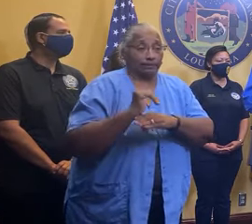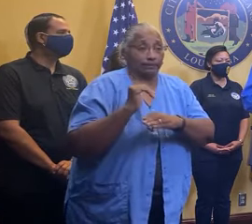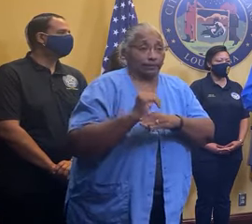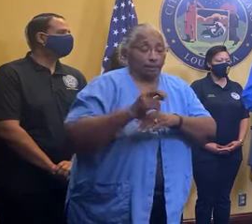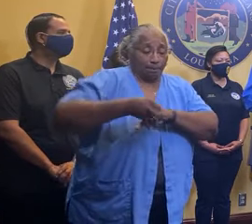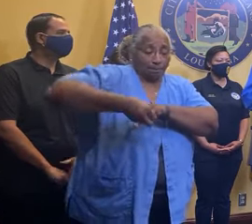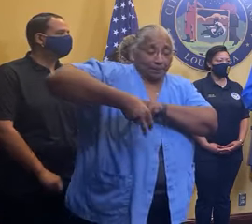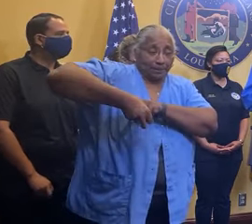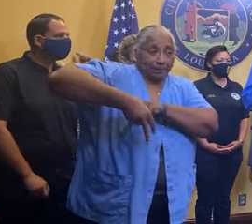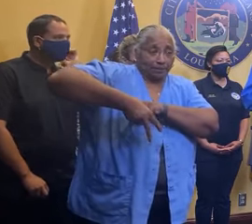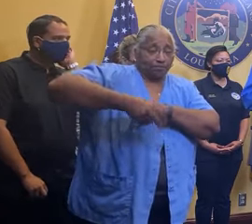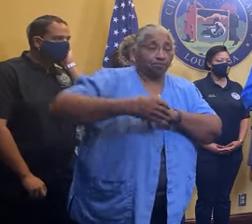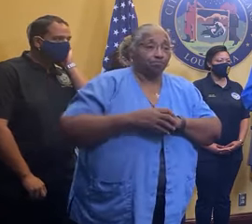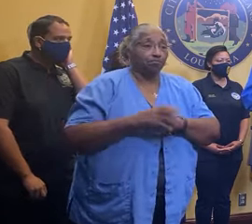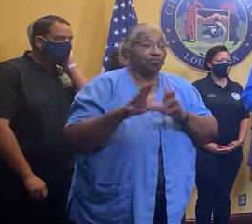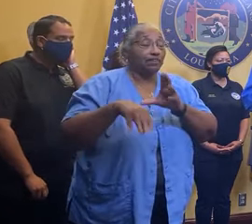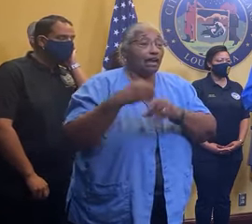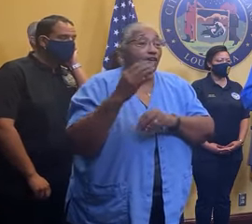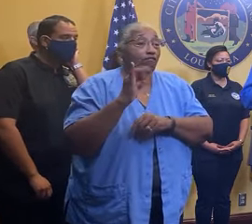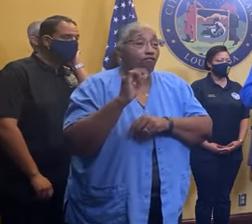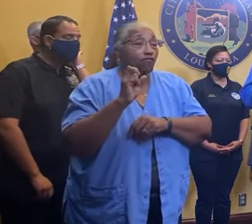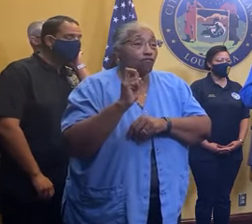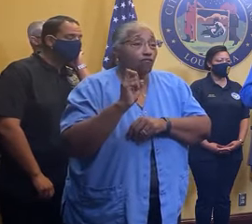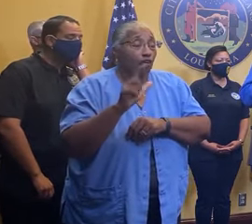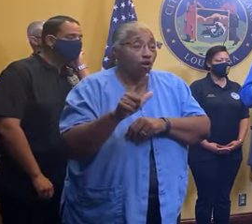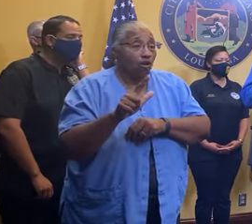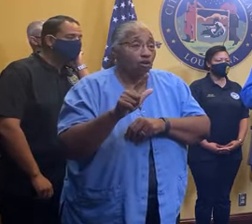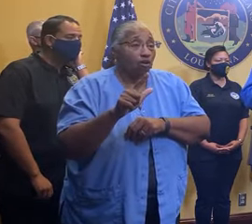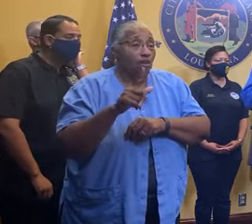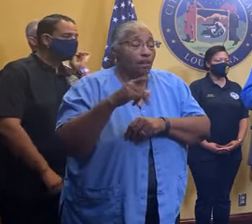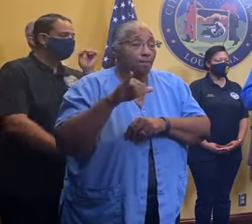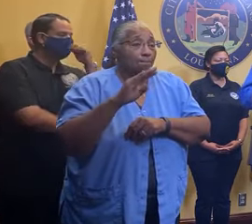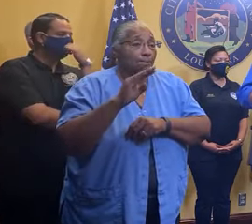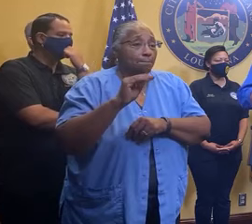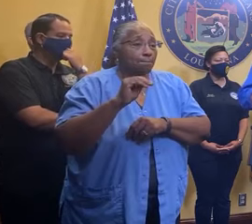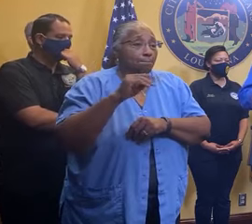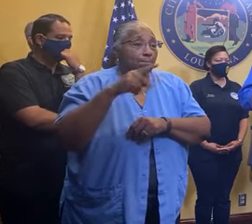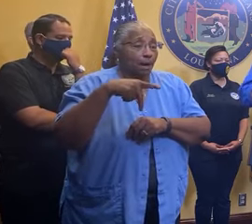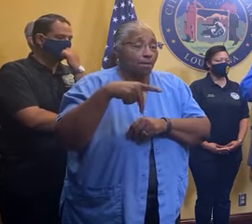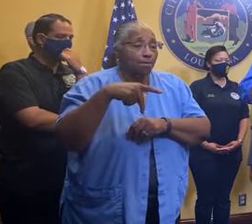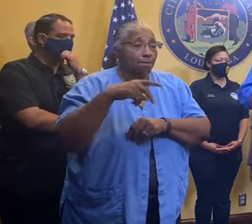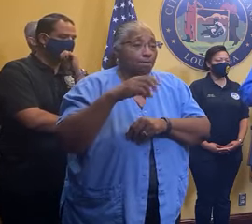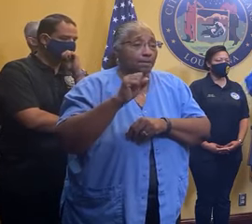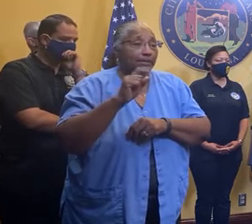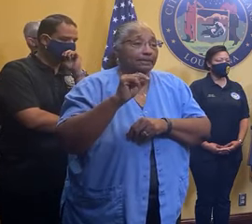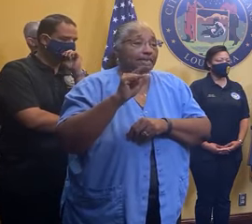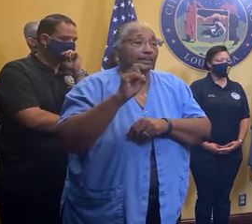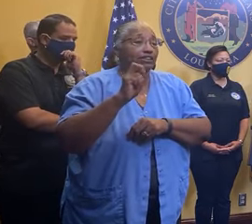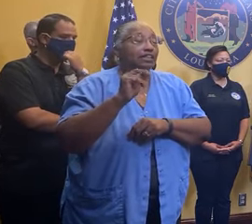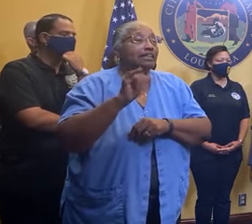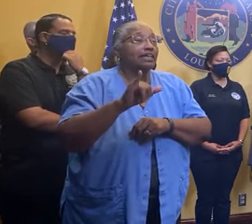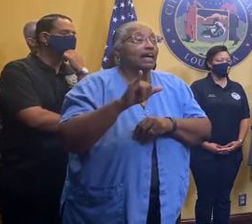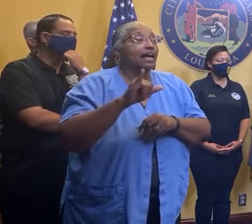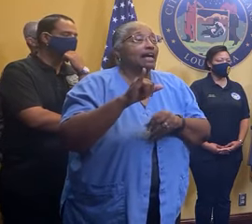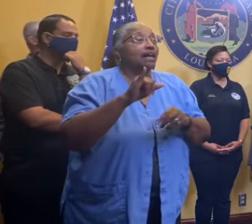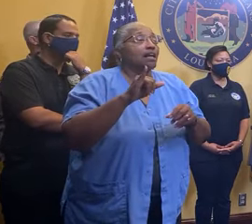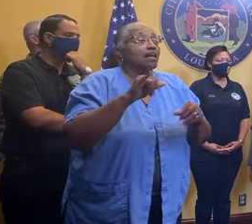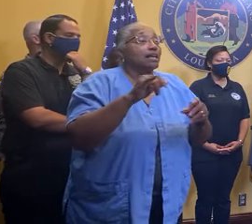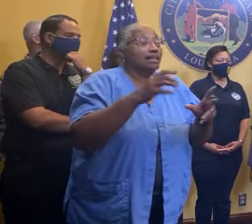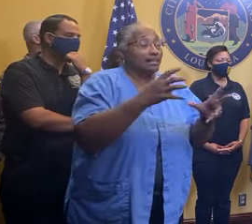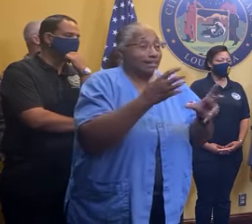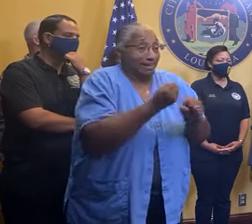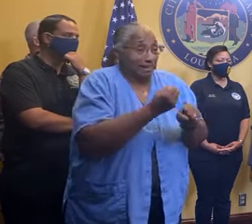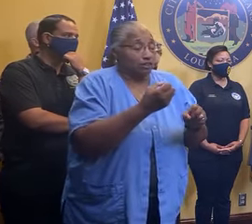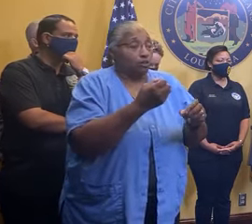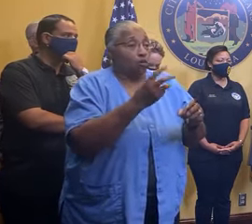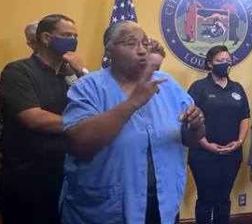at midnight, and the outfall pumping stations, the PCCPs that pump water out of our city into Lake Pontchartrain,